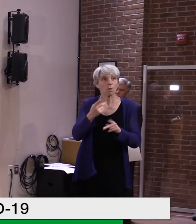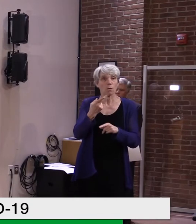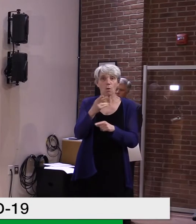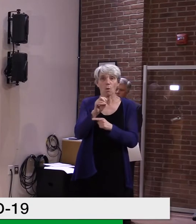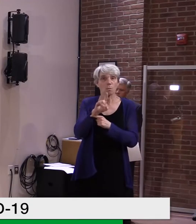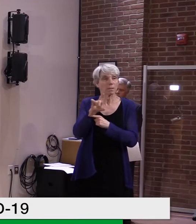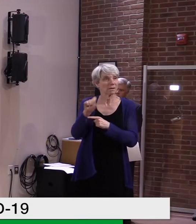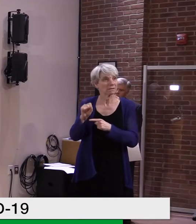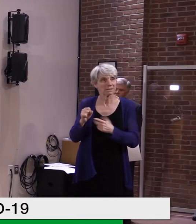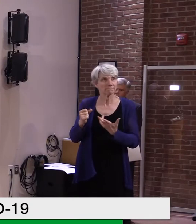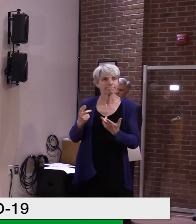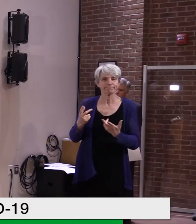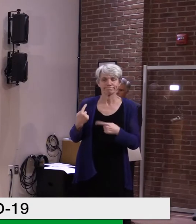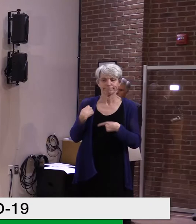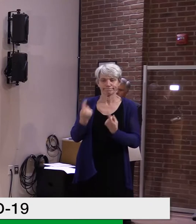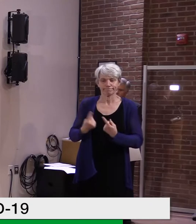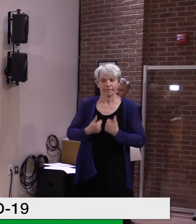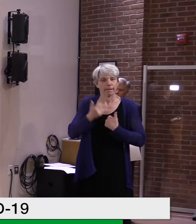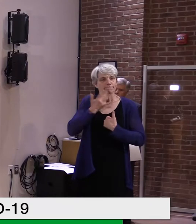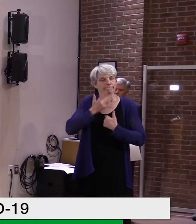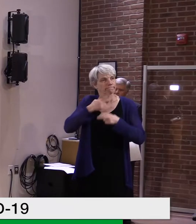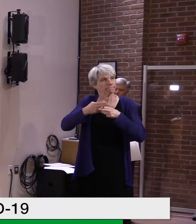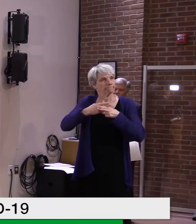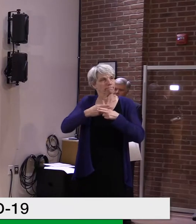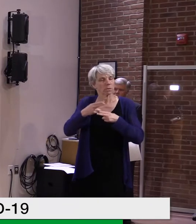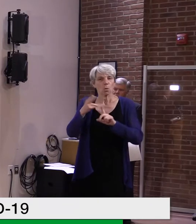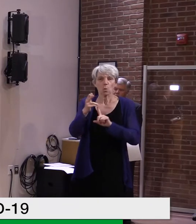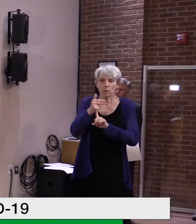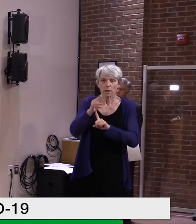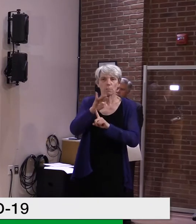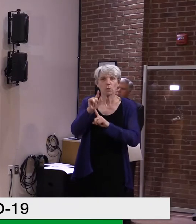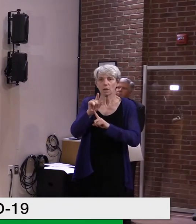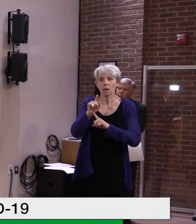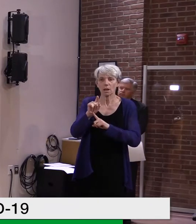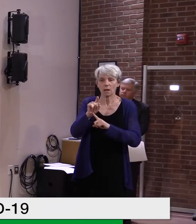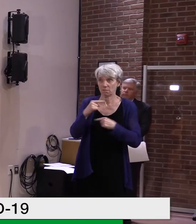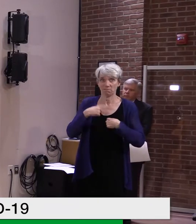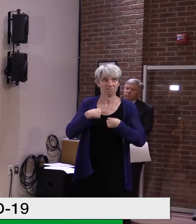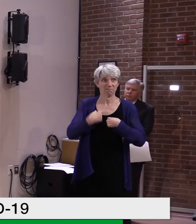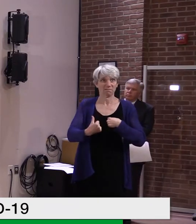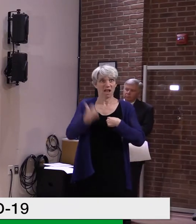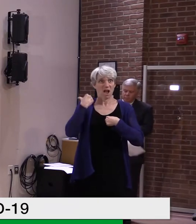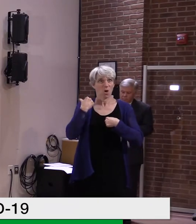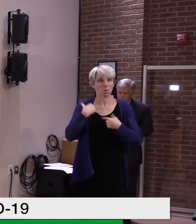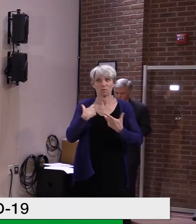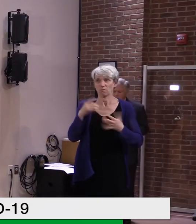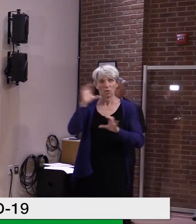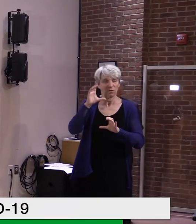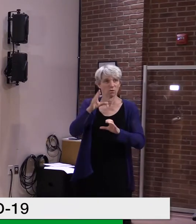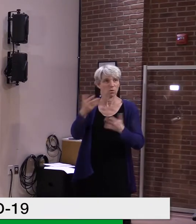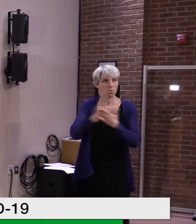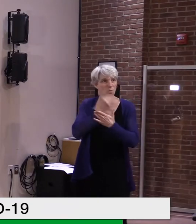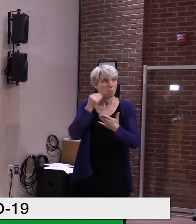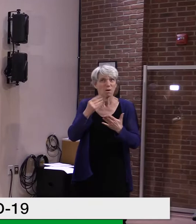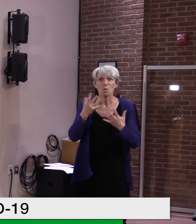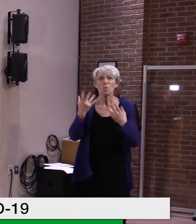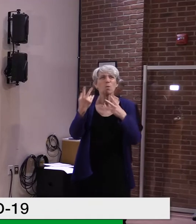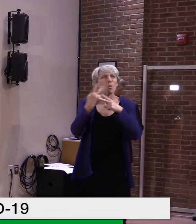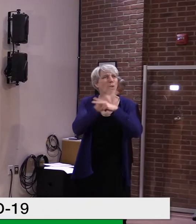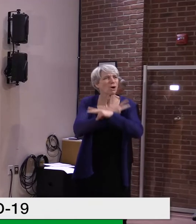providing, these people who might be kicked out of their homes or are leaving the hotels with, safe housing. Well, again,